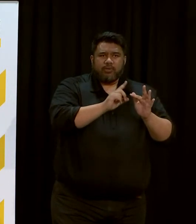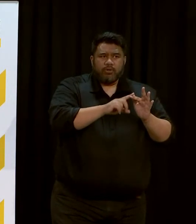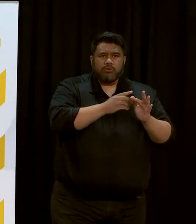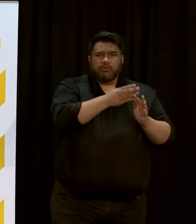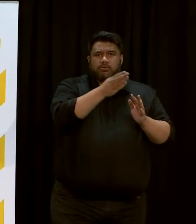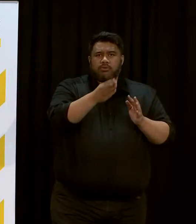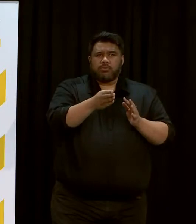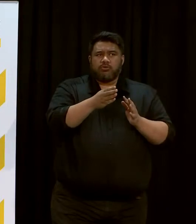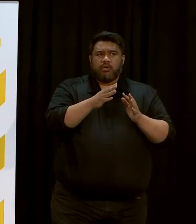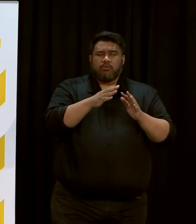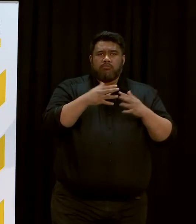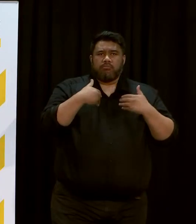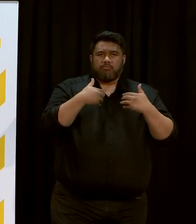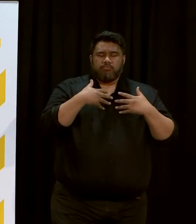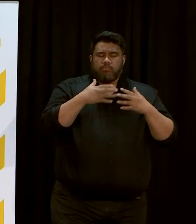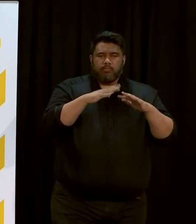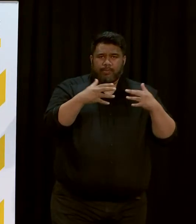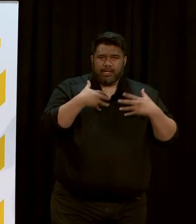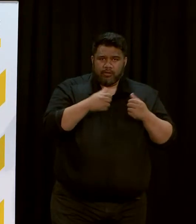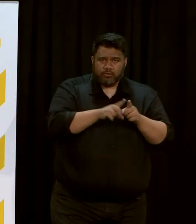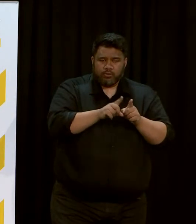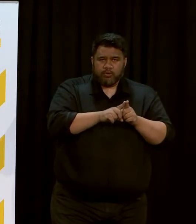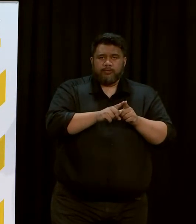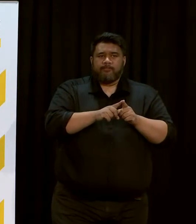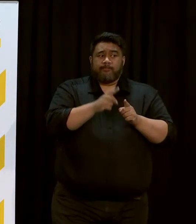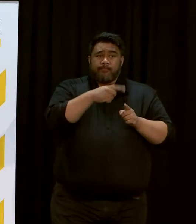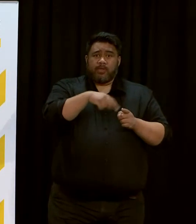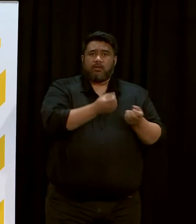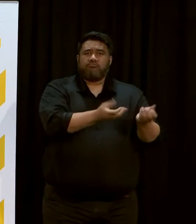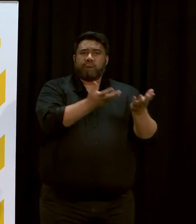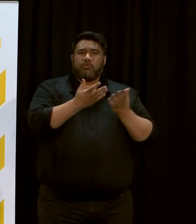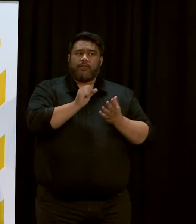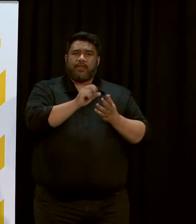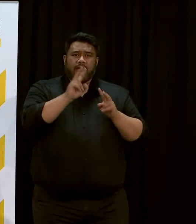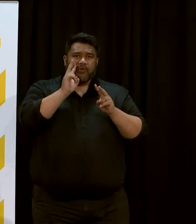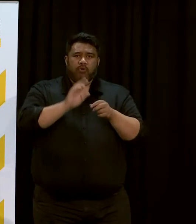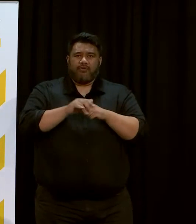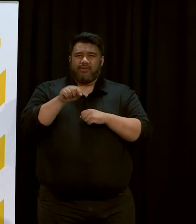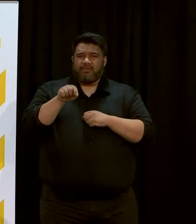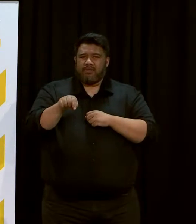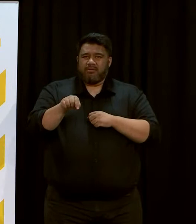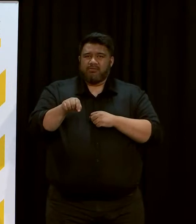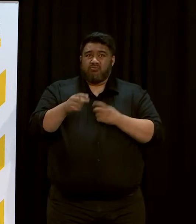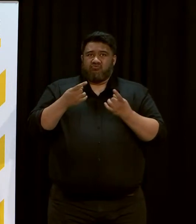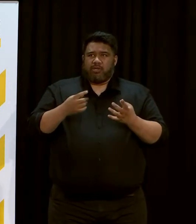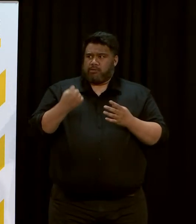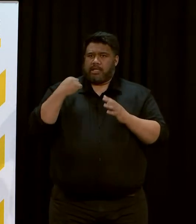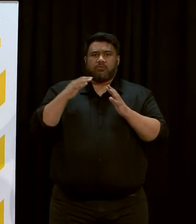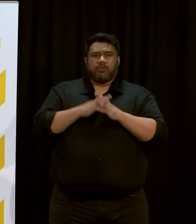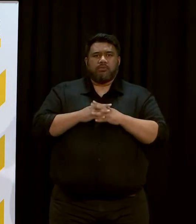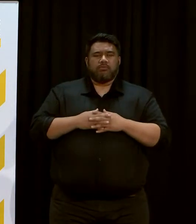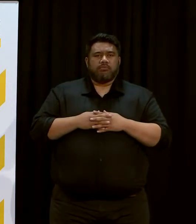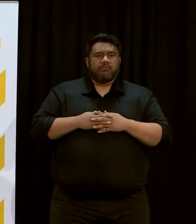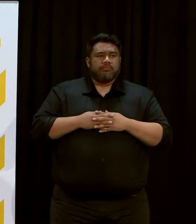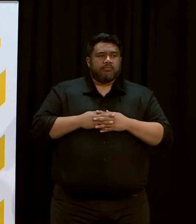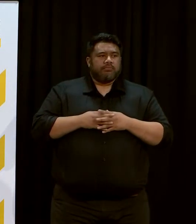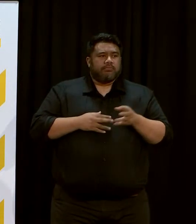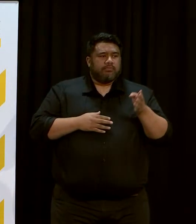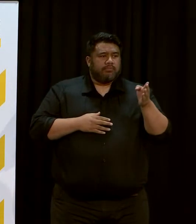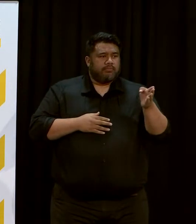We did talk about the current outbreak in Auckland, and they did offer up views as part of that as well. So that was last week. Surely not